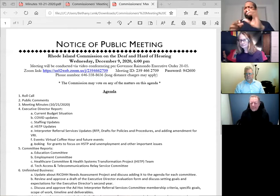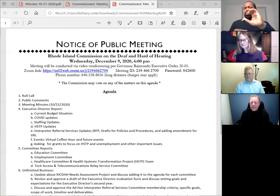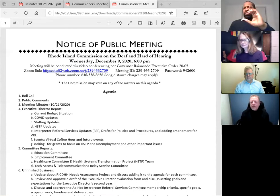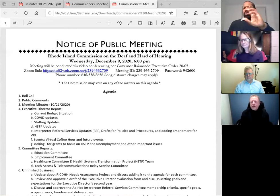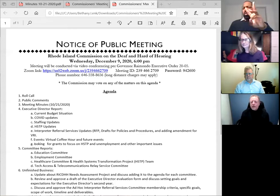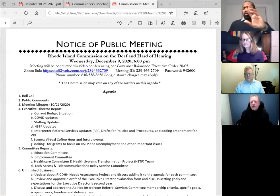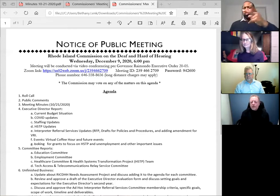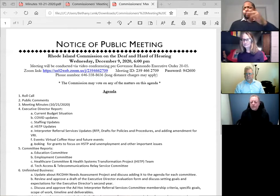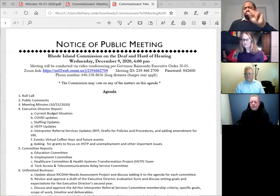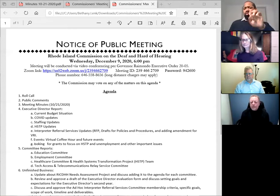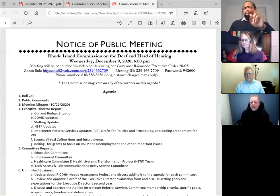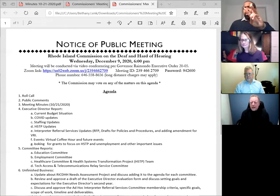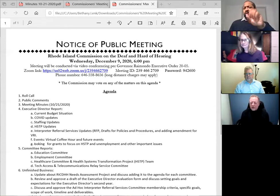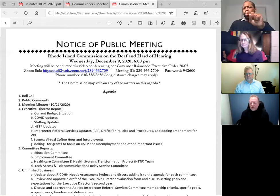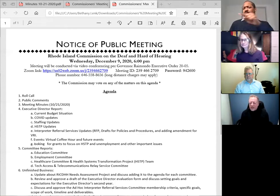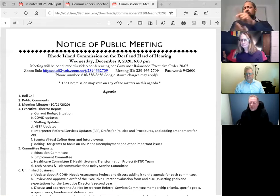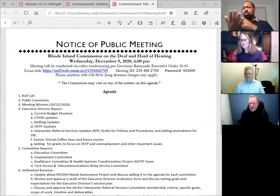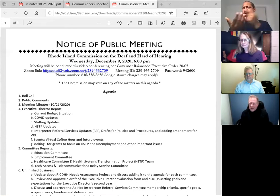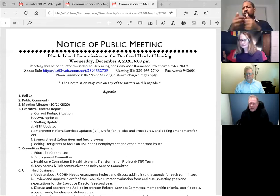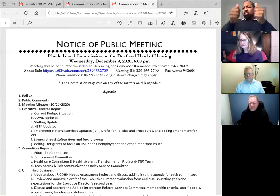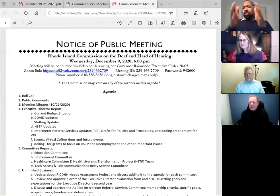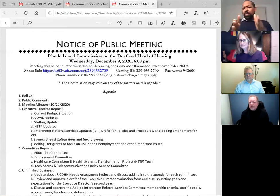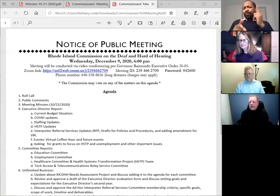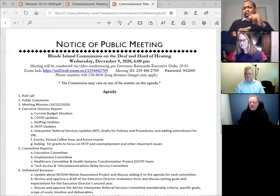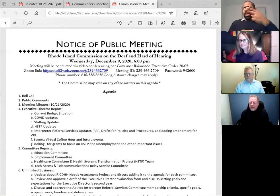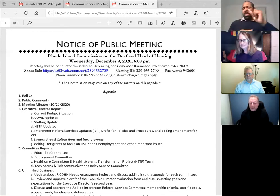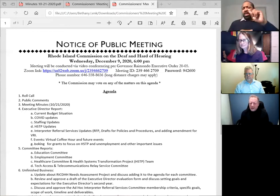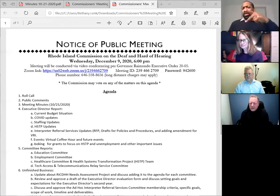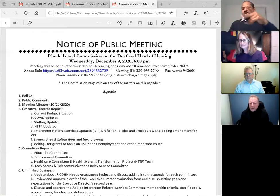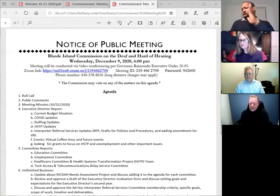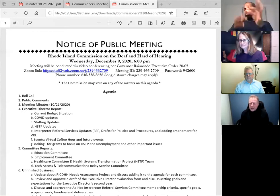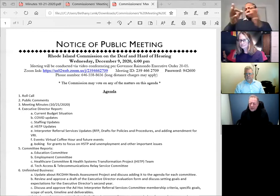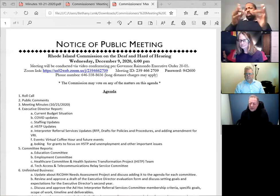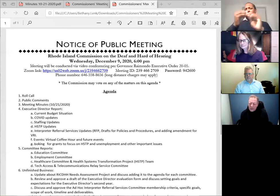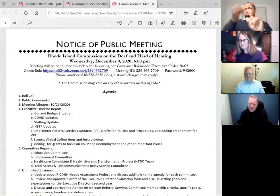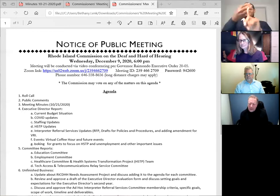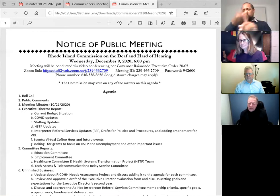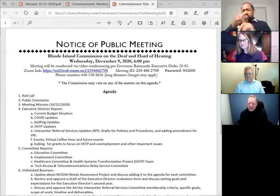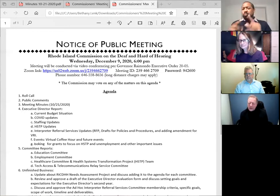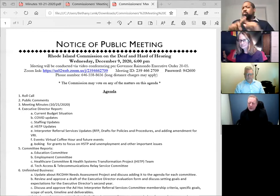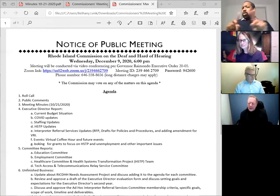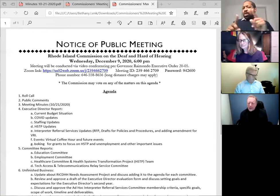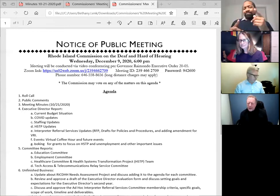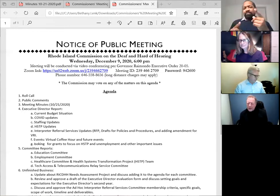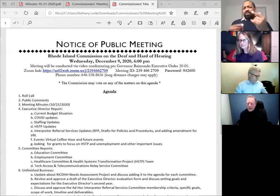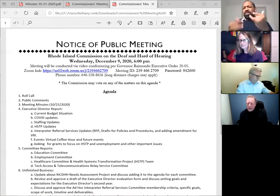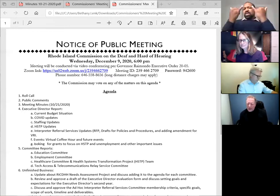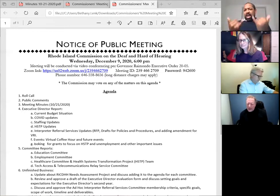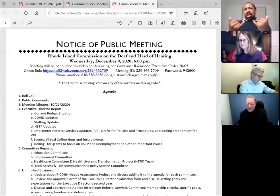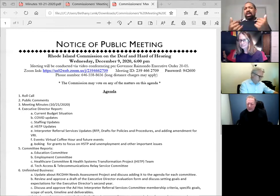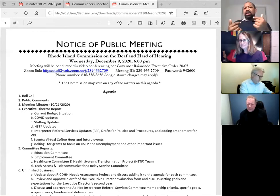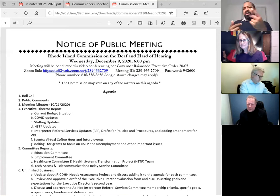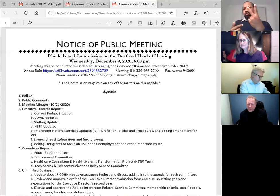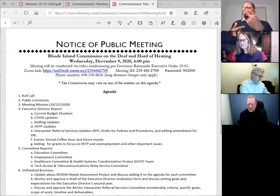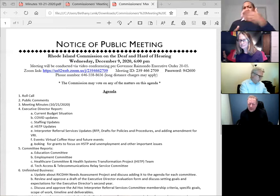that. Now, Christine West is the project coordinator, and she's going to elaborate a little bit more on